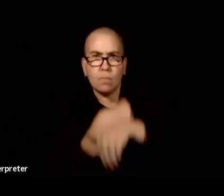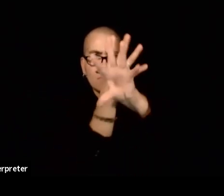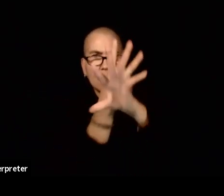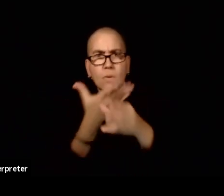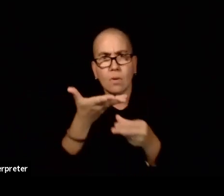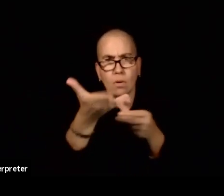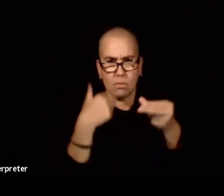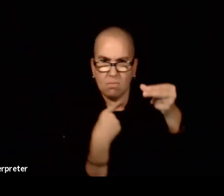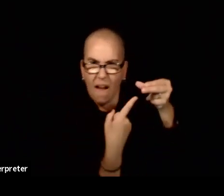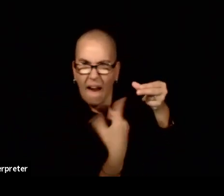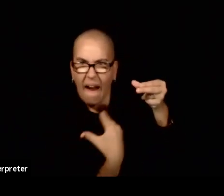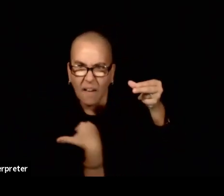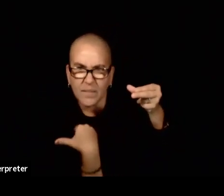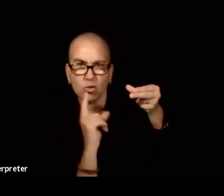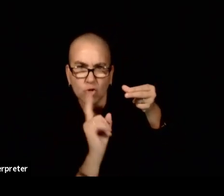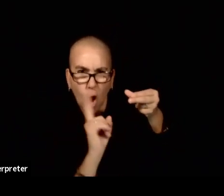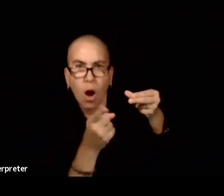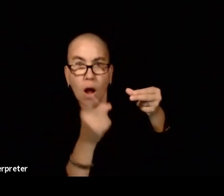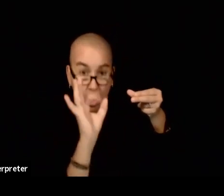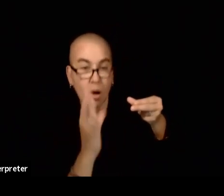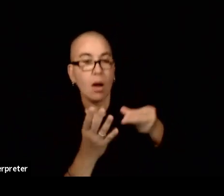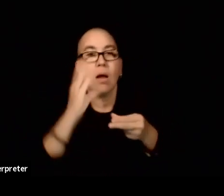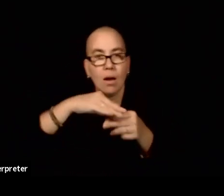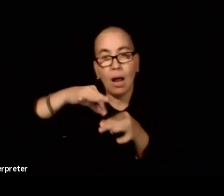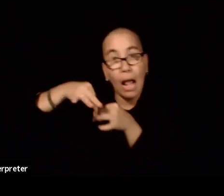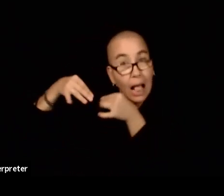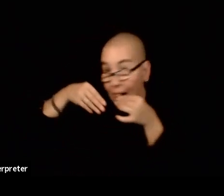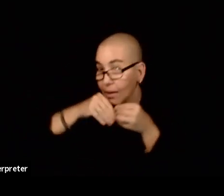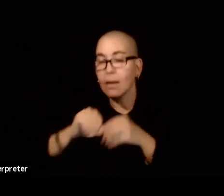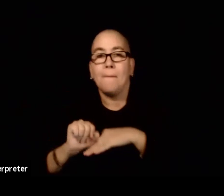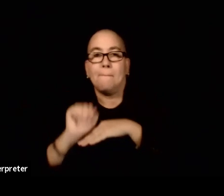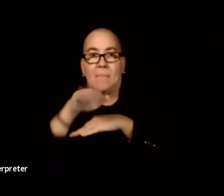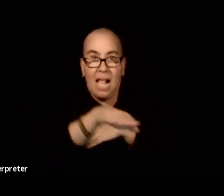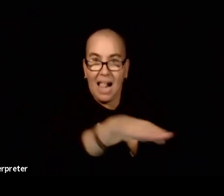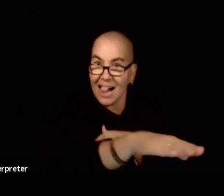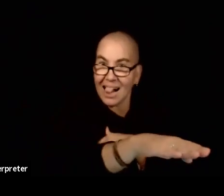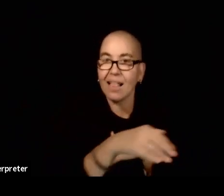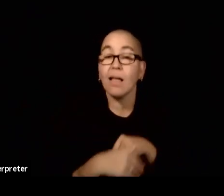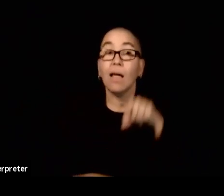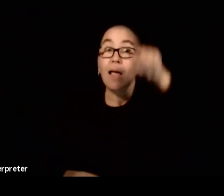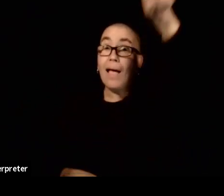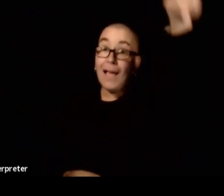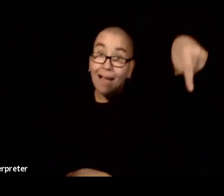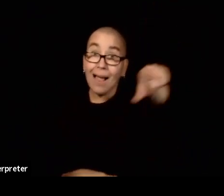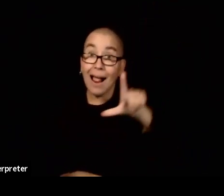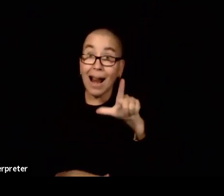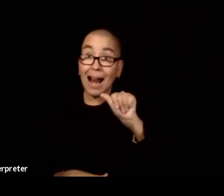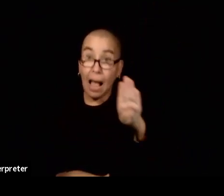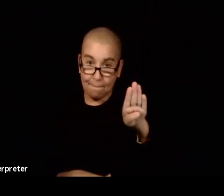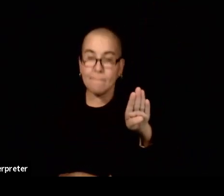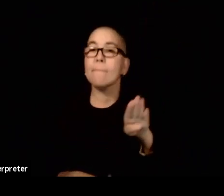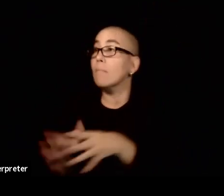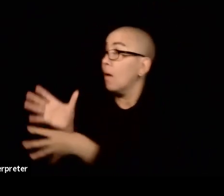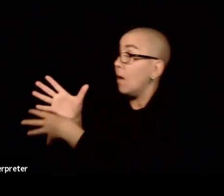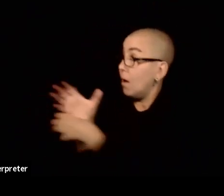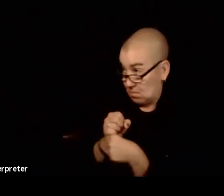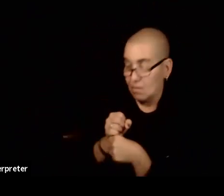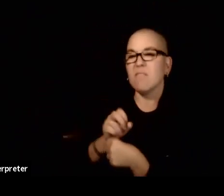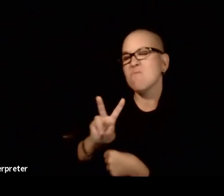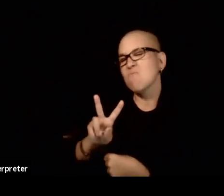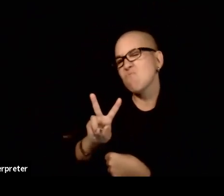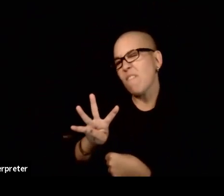time is typically 24, 48 hours. So we've been doing some testing just out that process